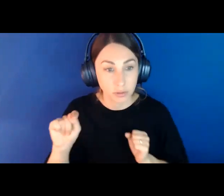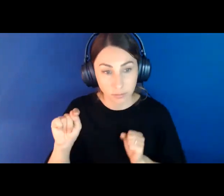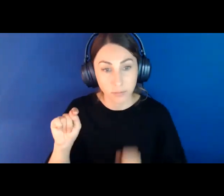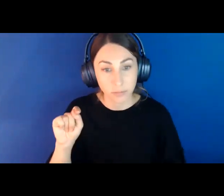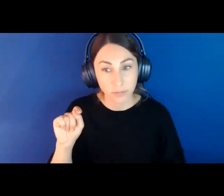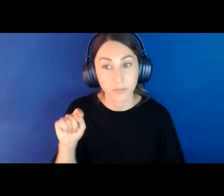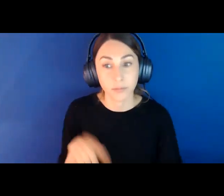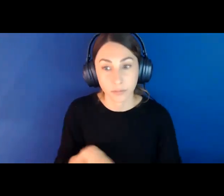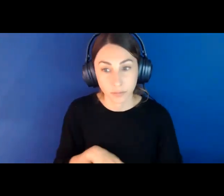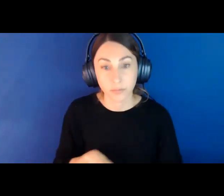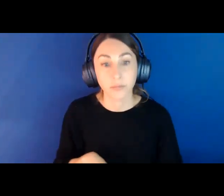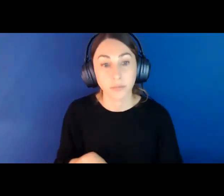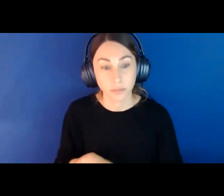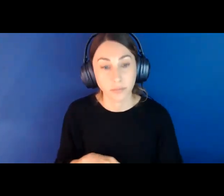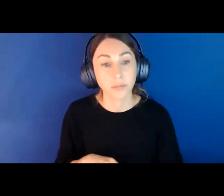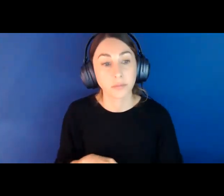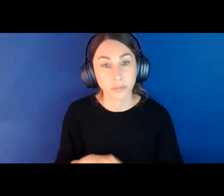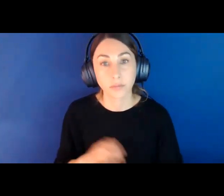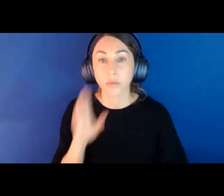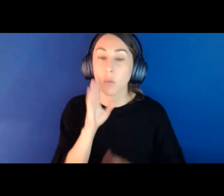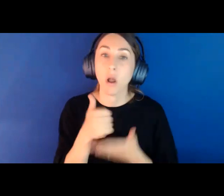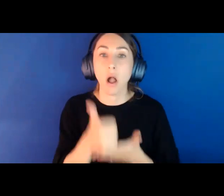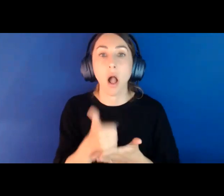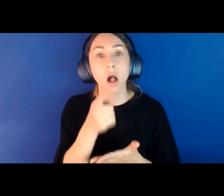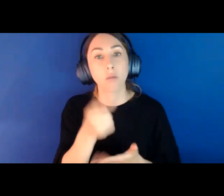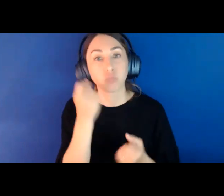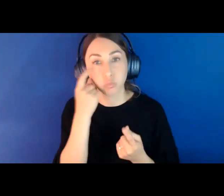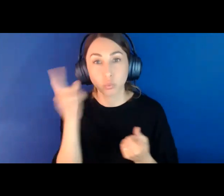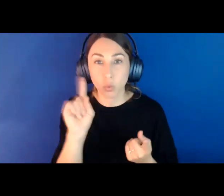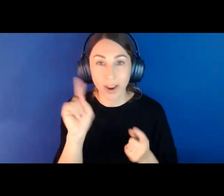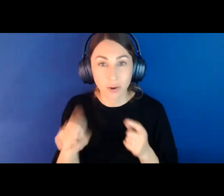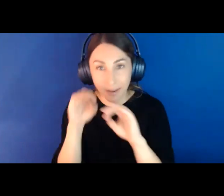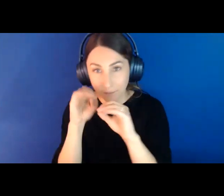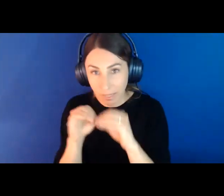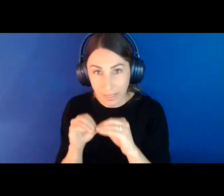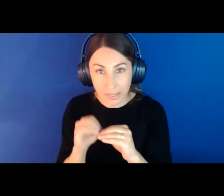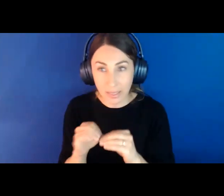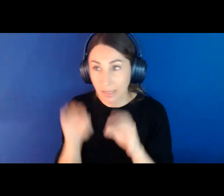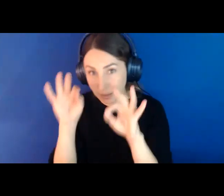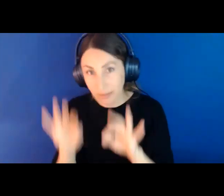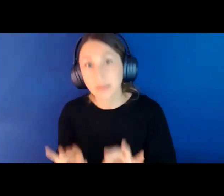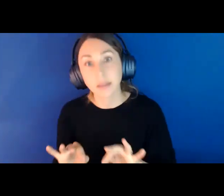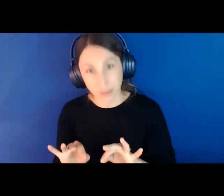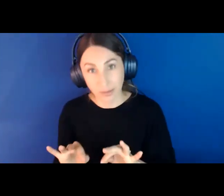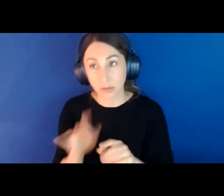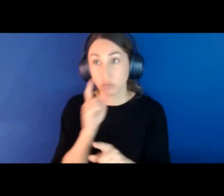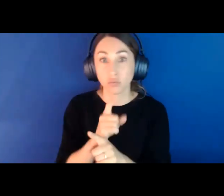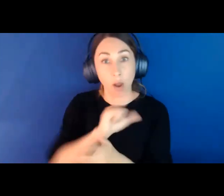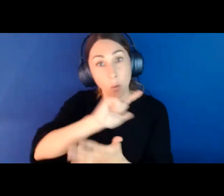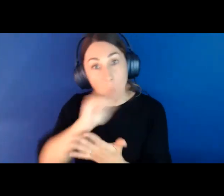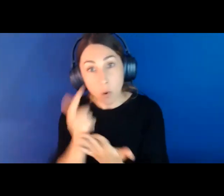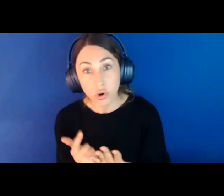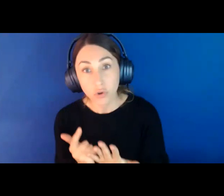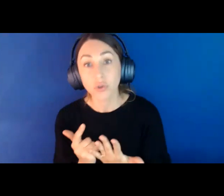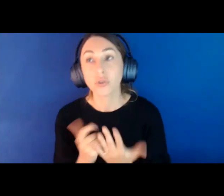this will give you an idea of what you have to correct, if everything is in the correct order for reading,